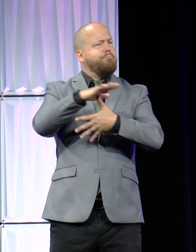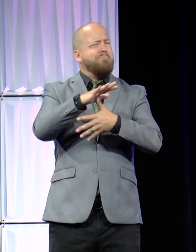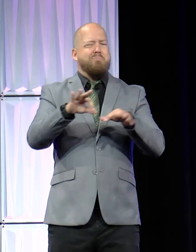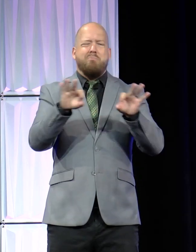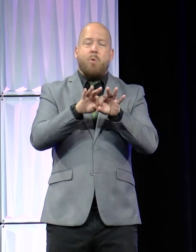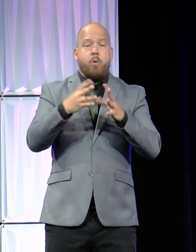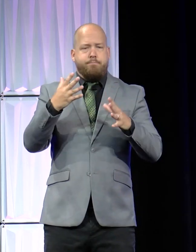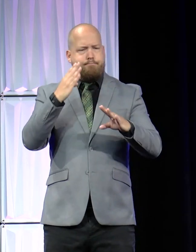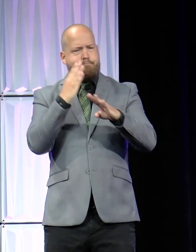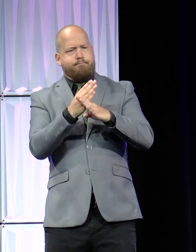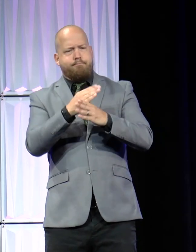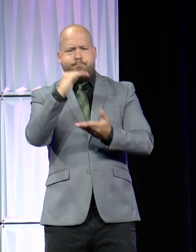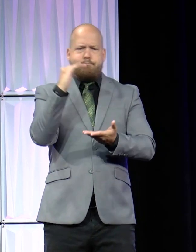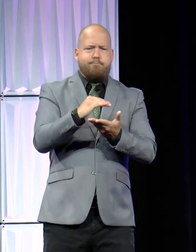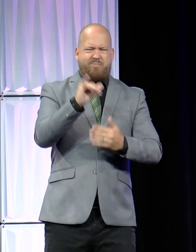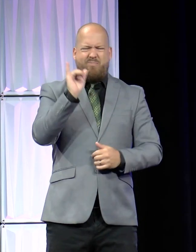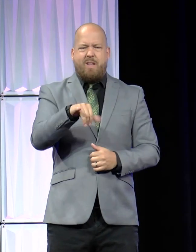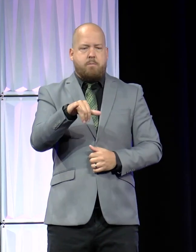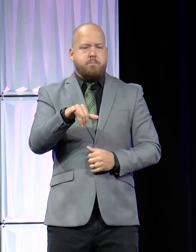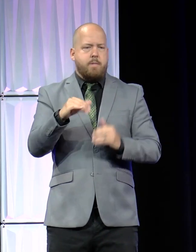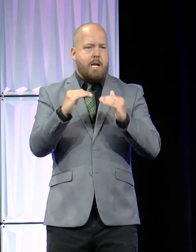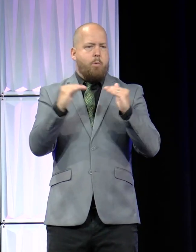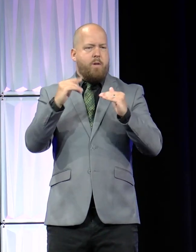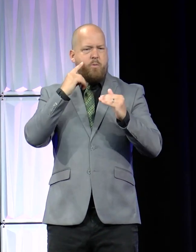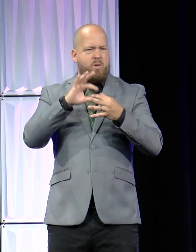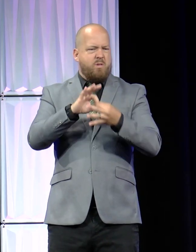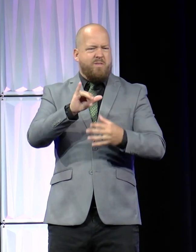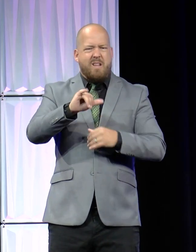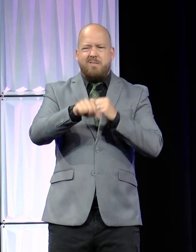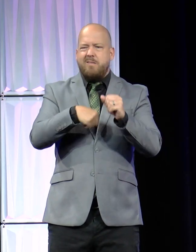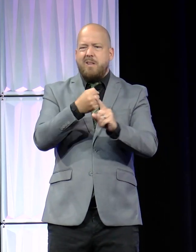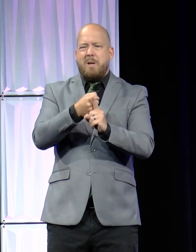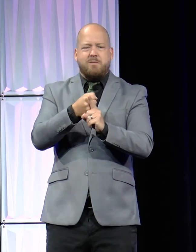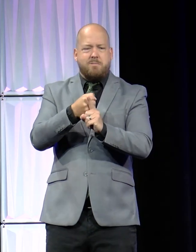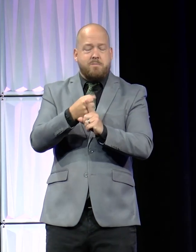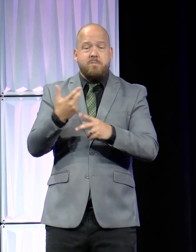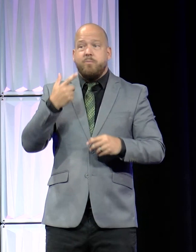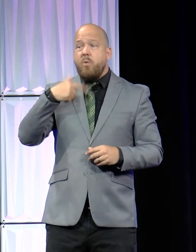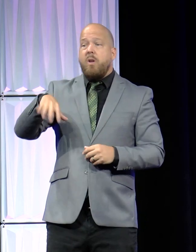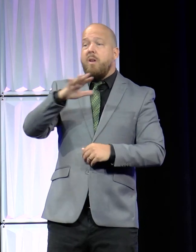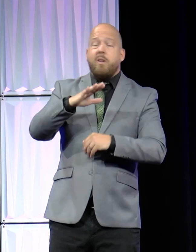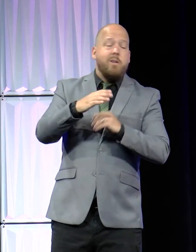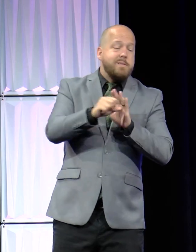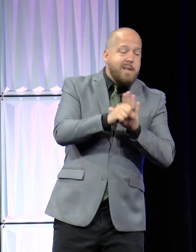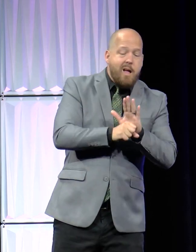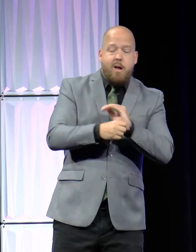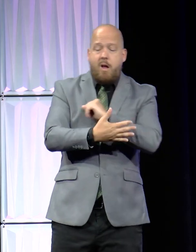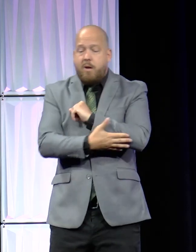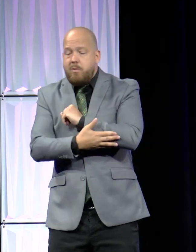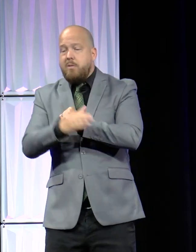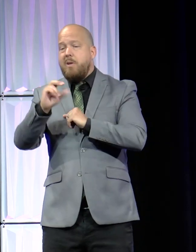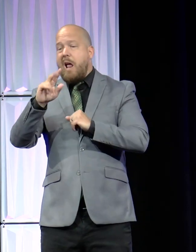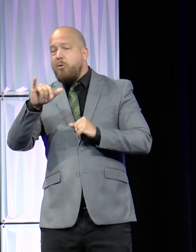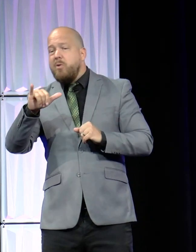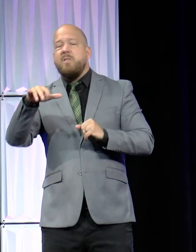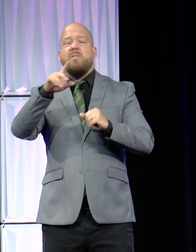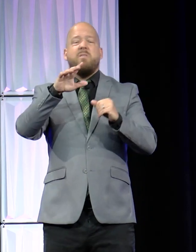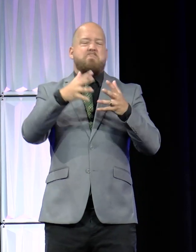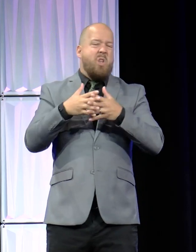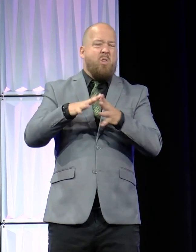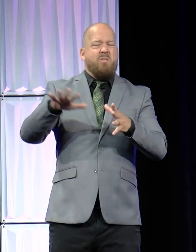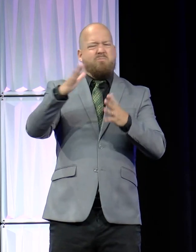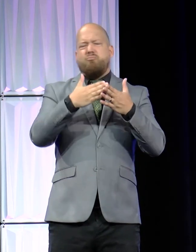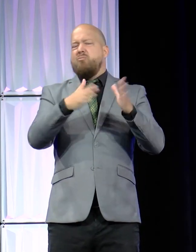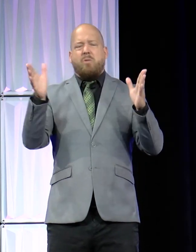in both our domestic and foreign policy. In the executive order that the president signed in March of his first year in